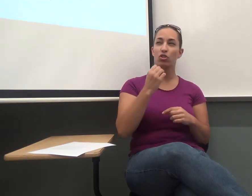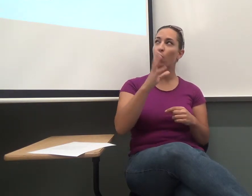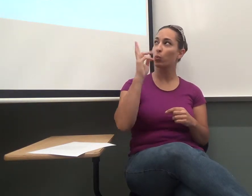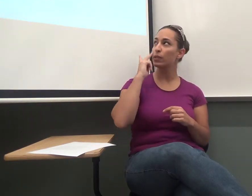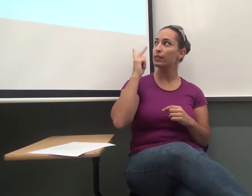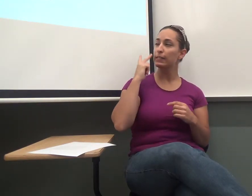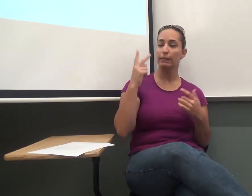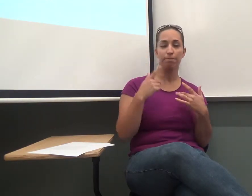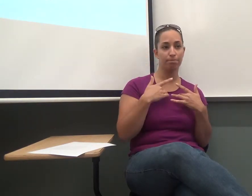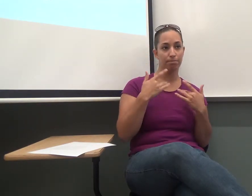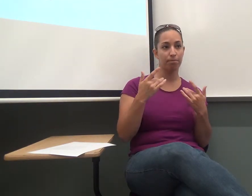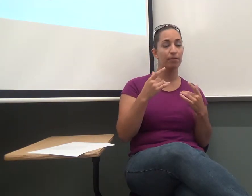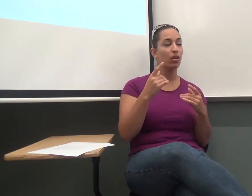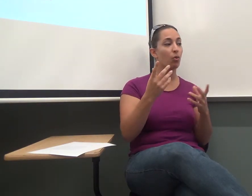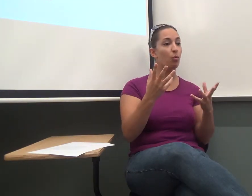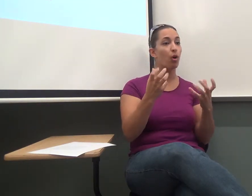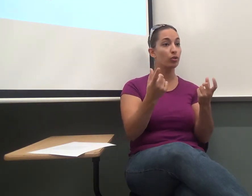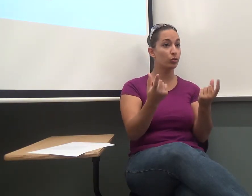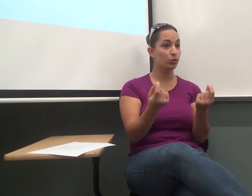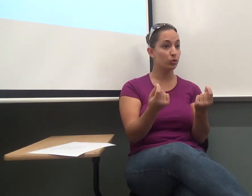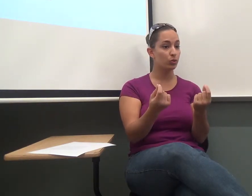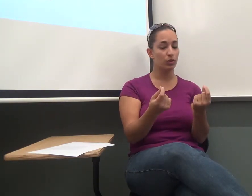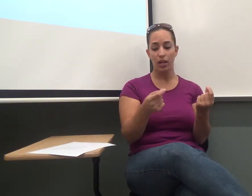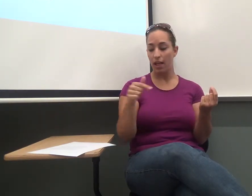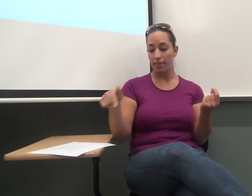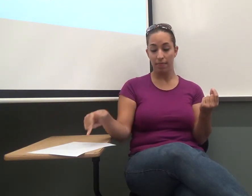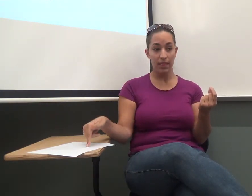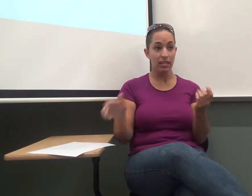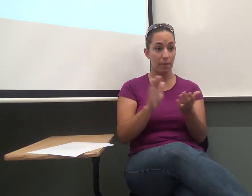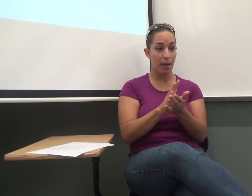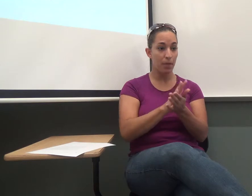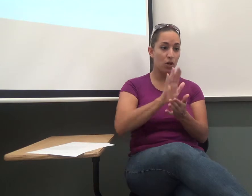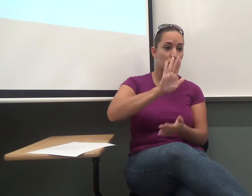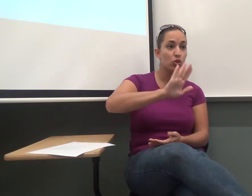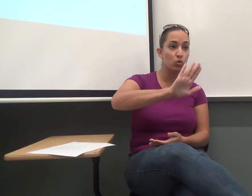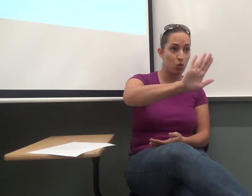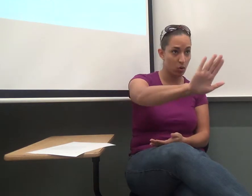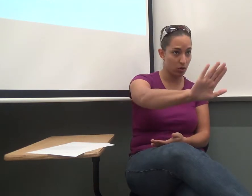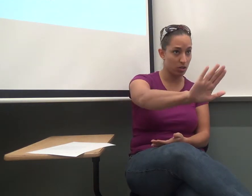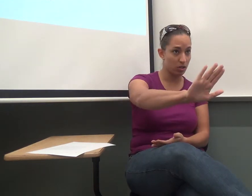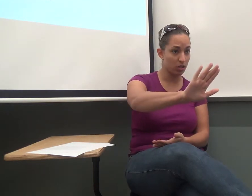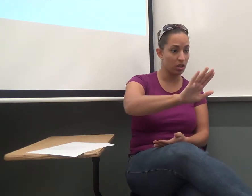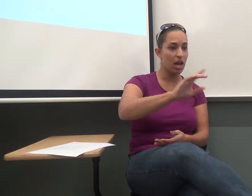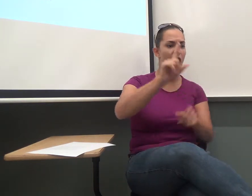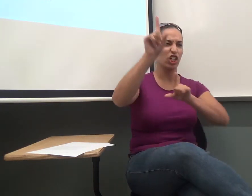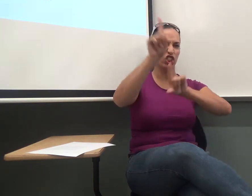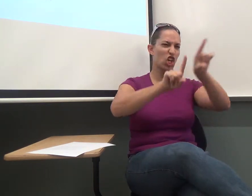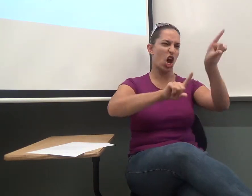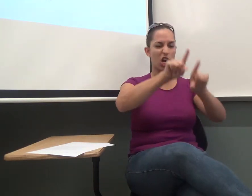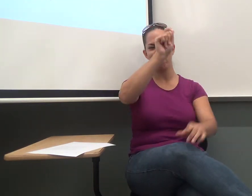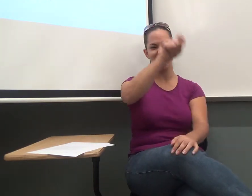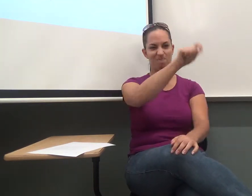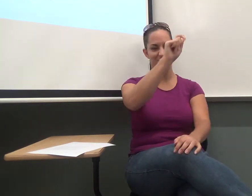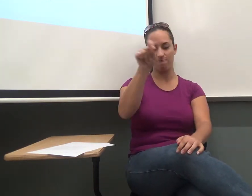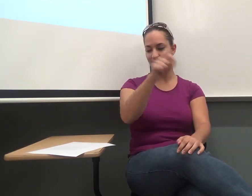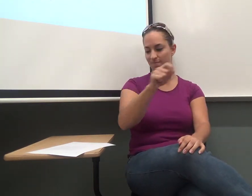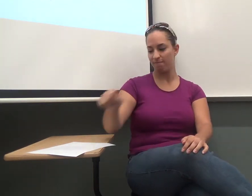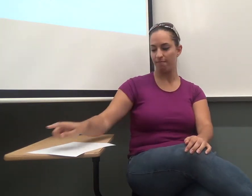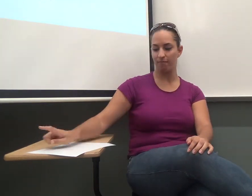what I want you to do is on this piece of paper, this is yours, okay, I want you to put a big star at the top, okay, or however you